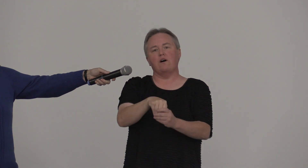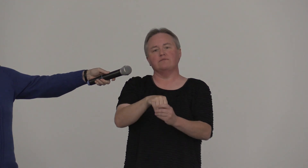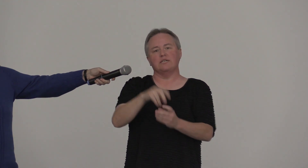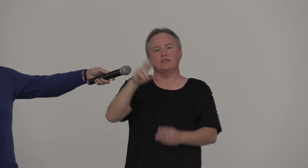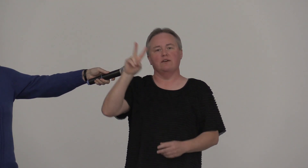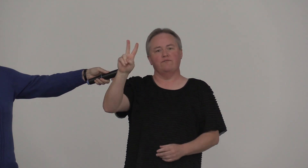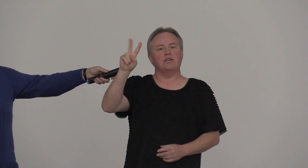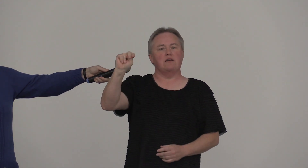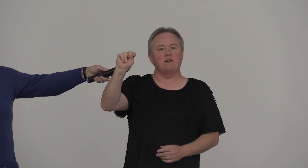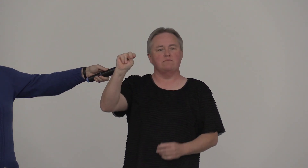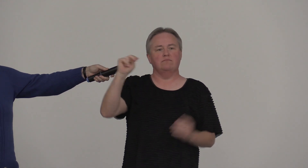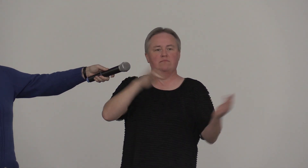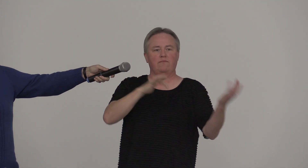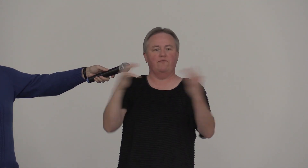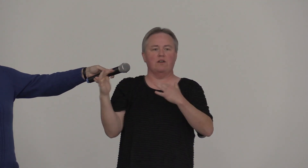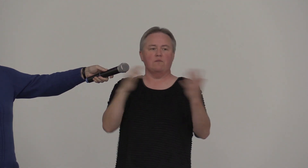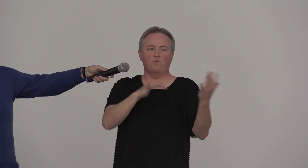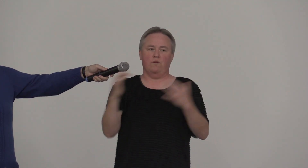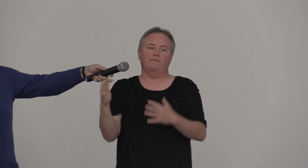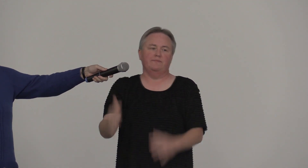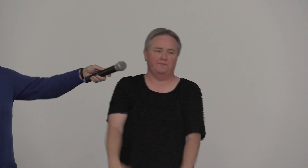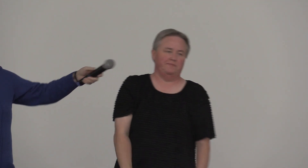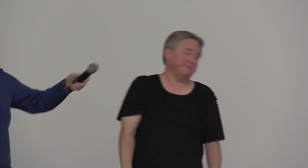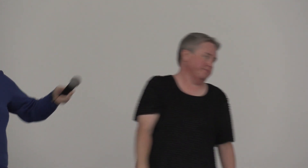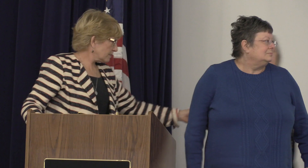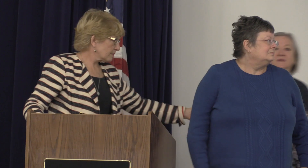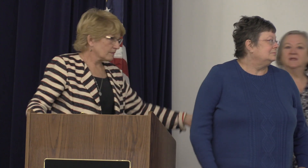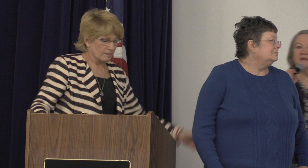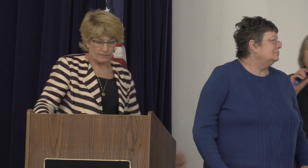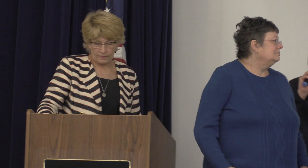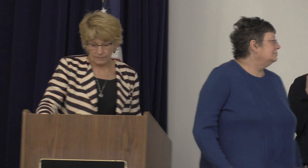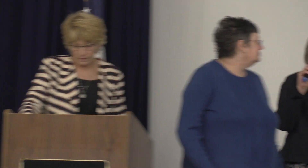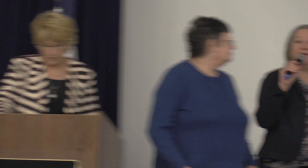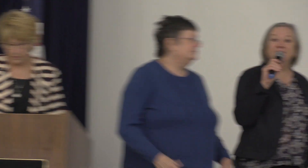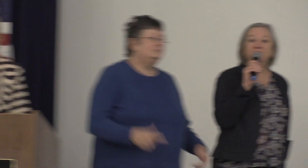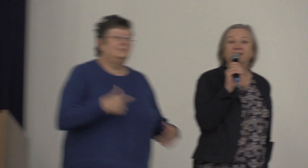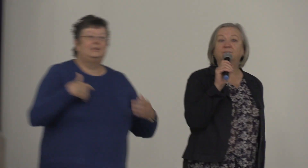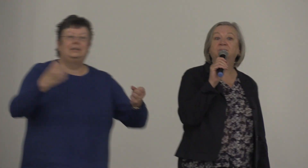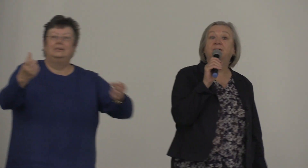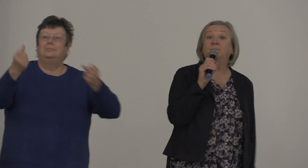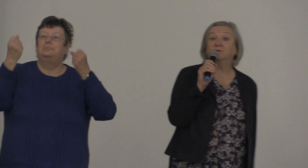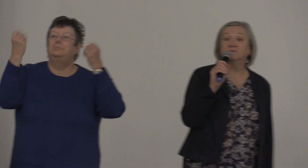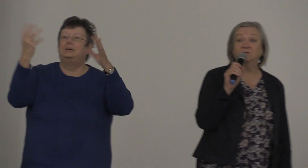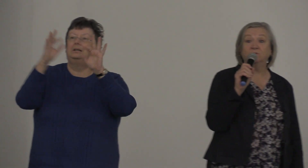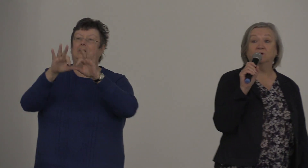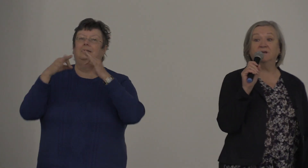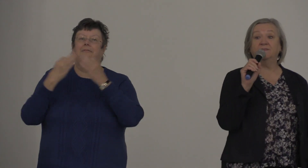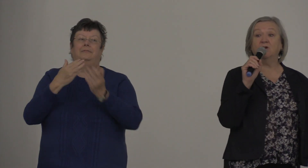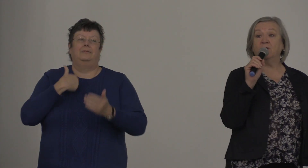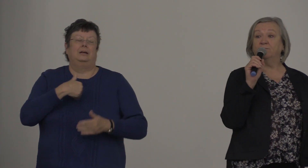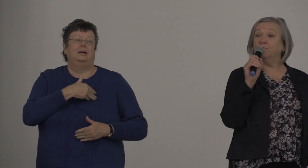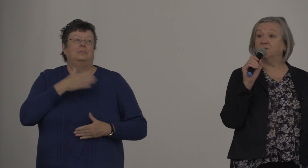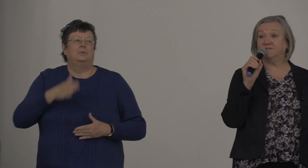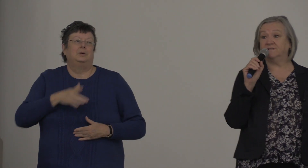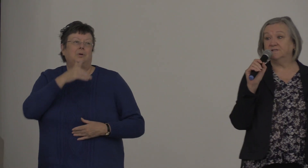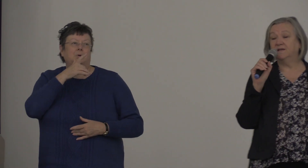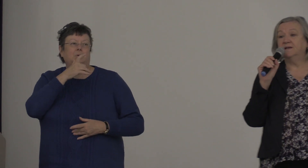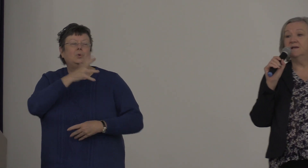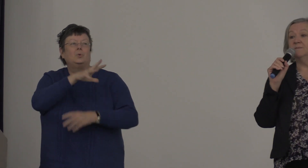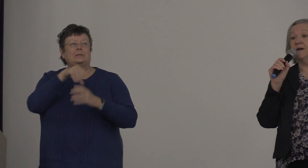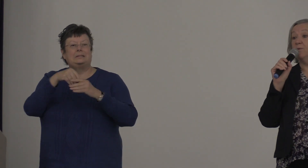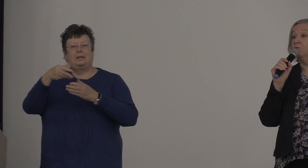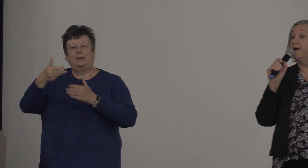was involved in the Vietnam War. I have many family members who were in the armed